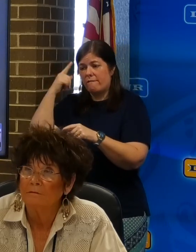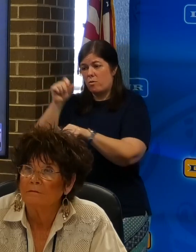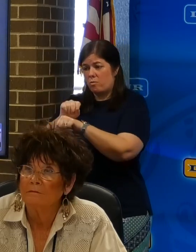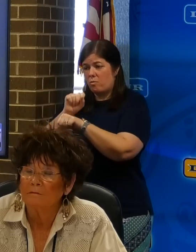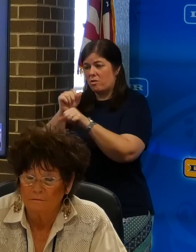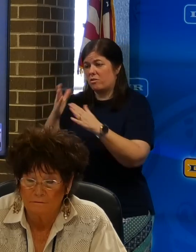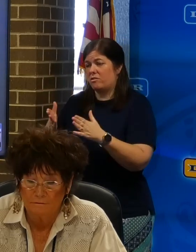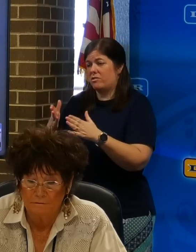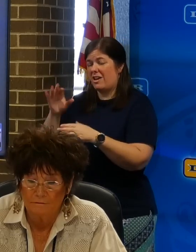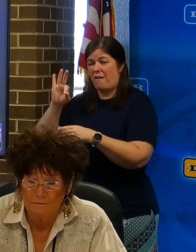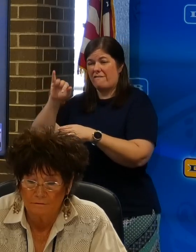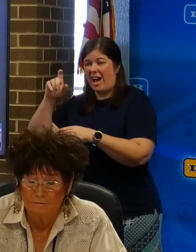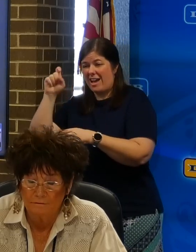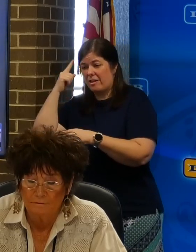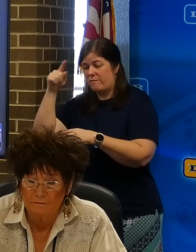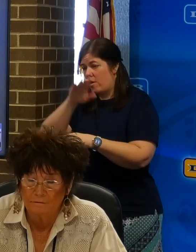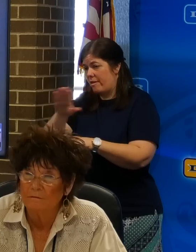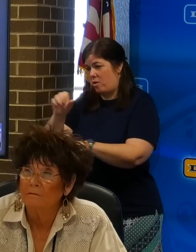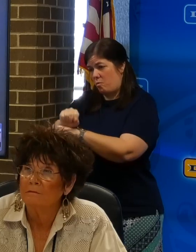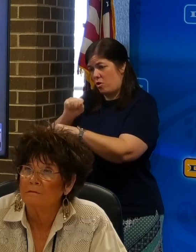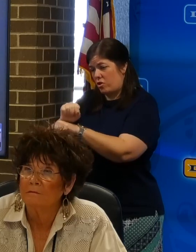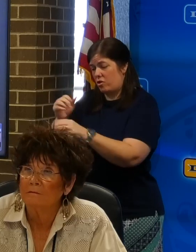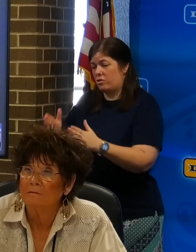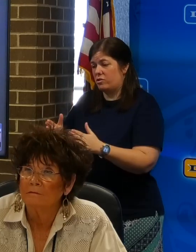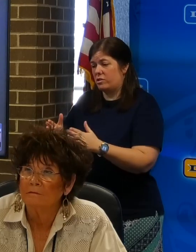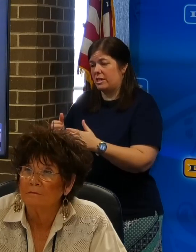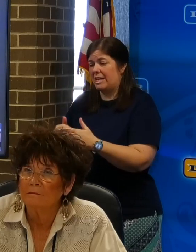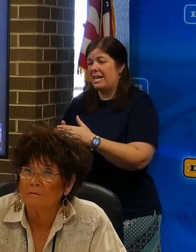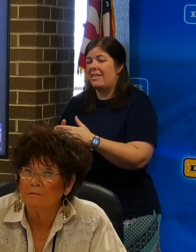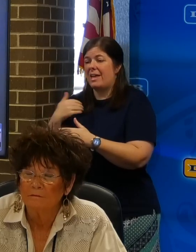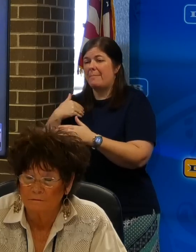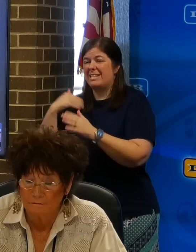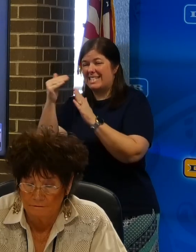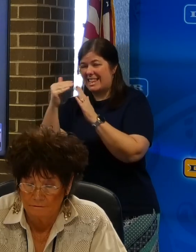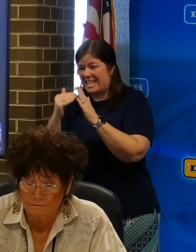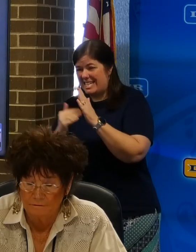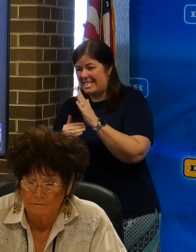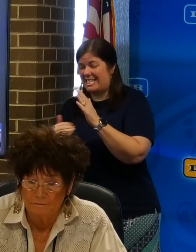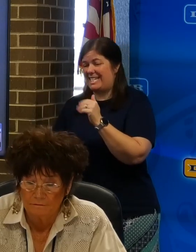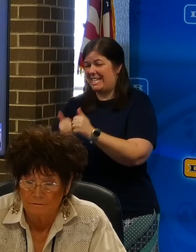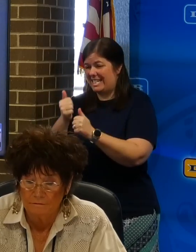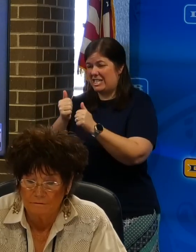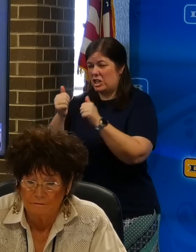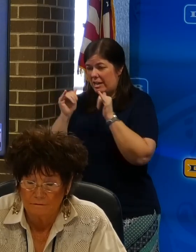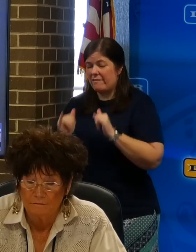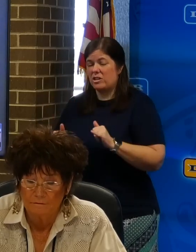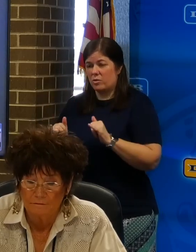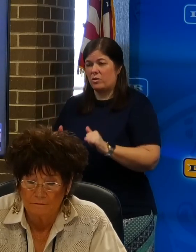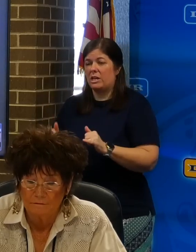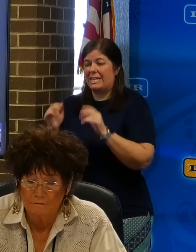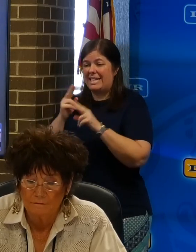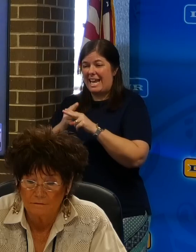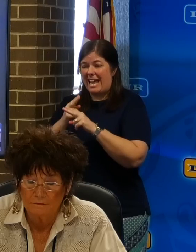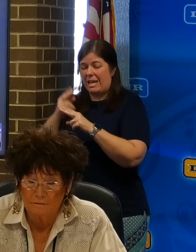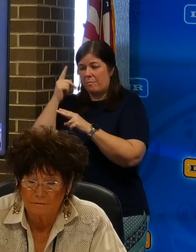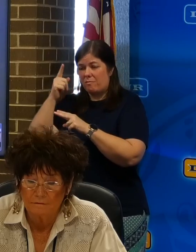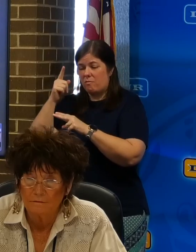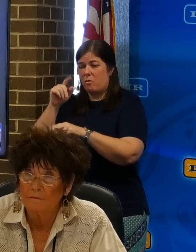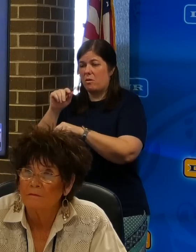filing on behalf of the employee, have to list each individual name for submission. Now the employer just send us